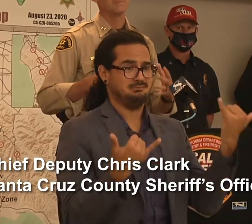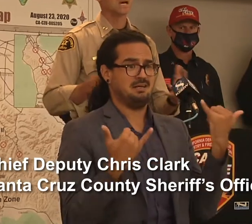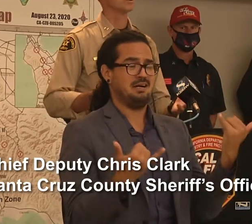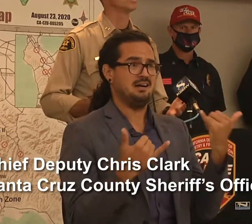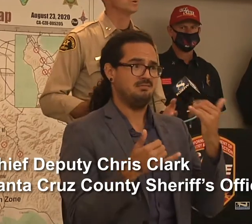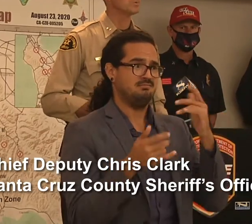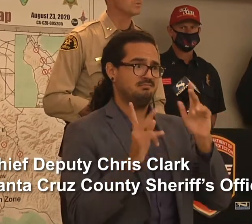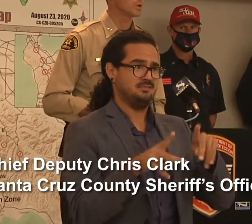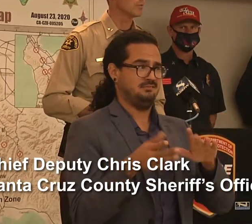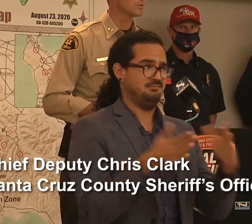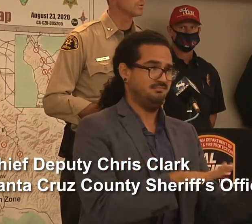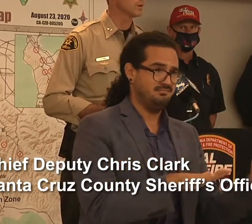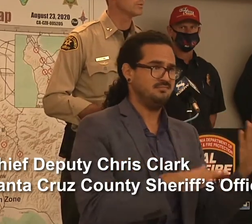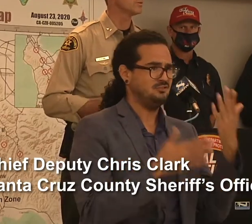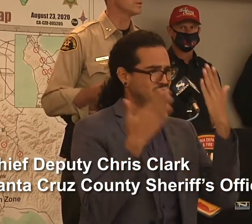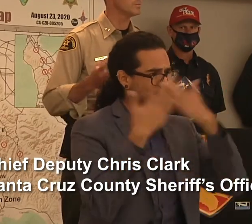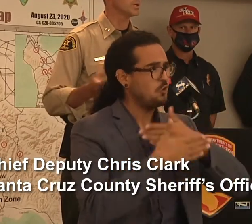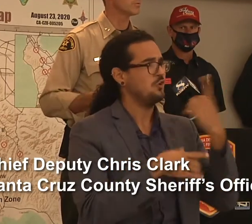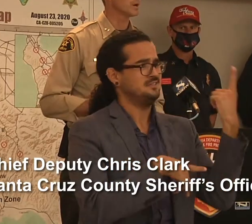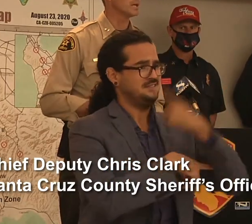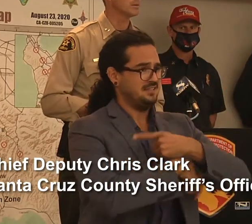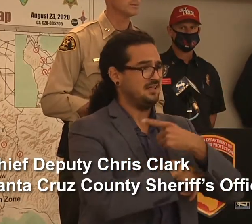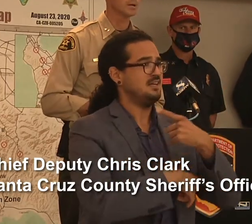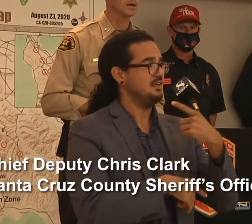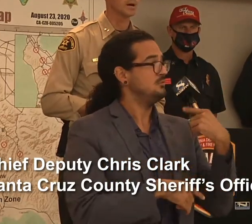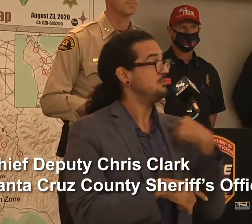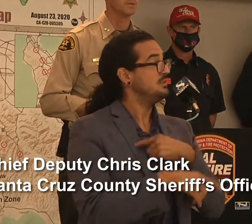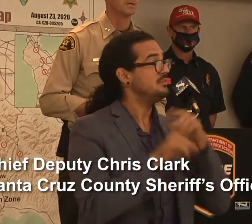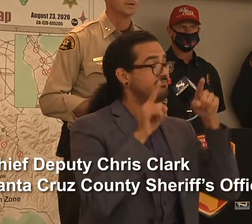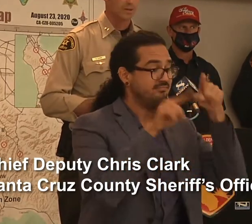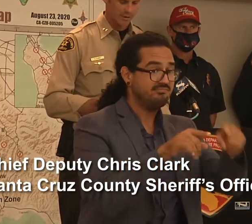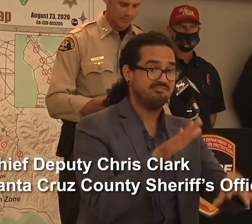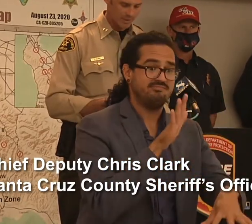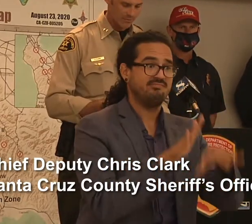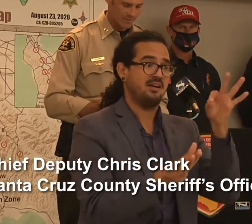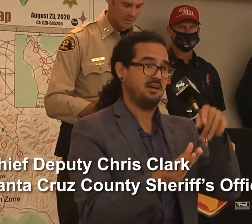where I'm telling you we've recovered a decedent and we get rain.